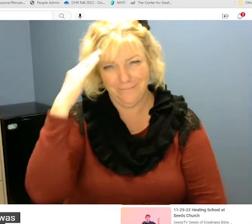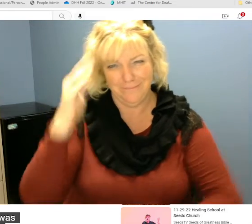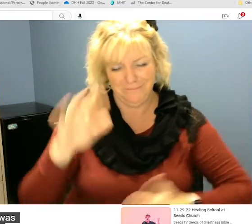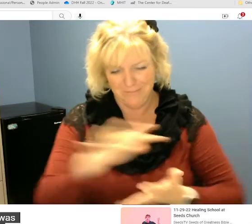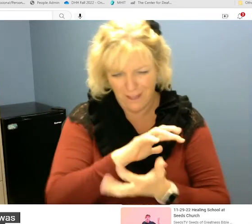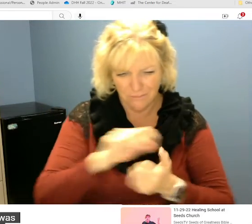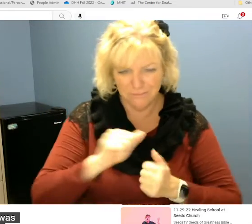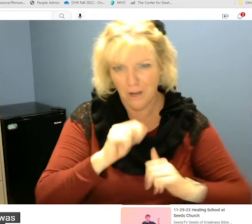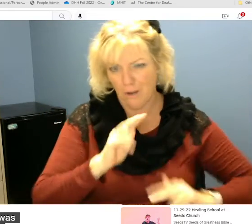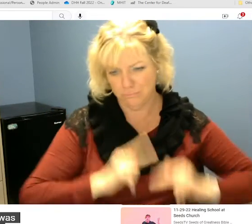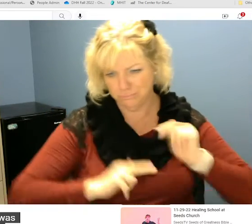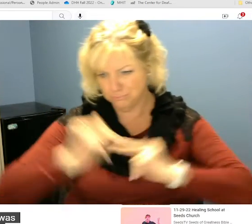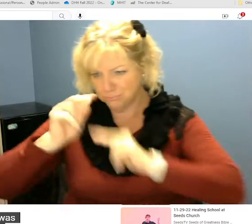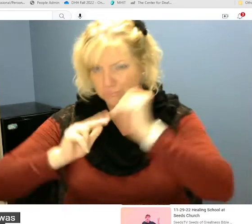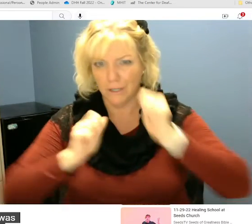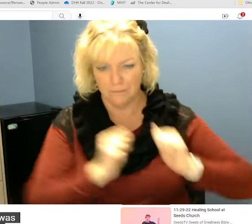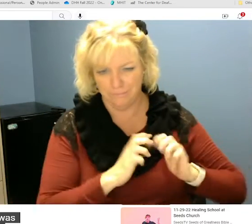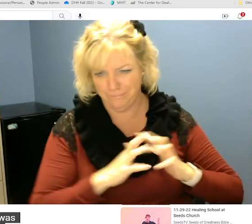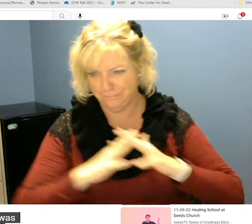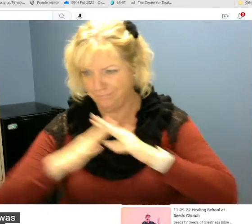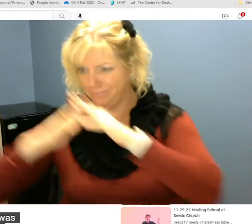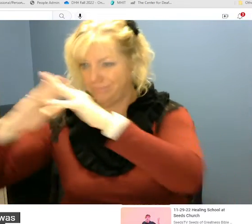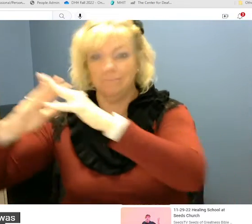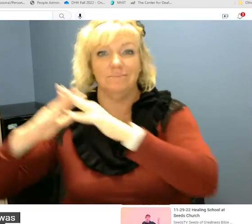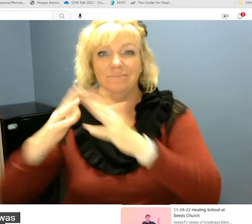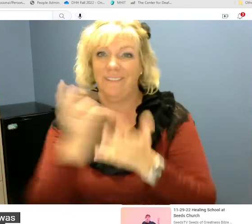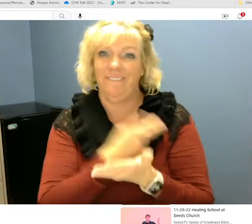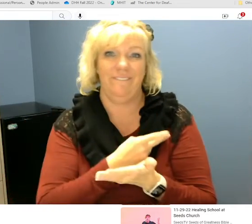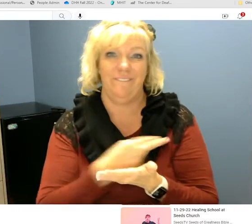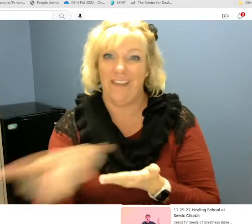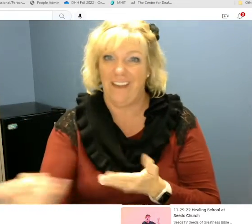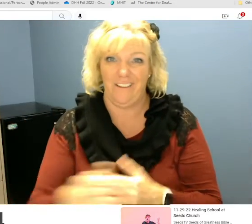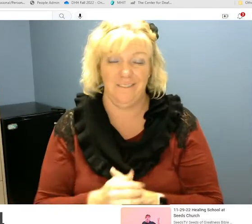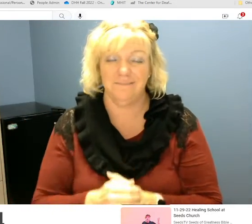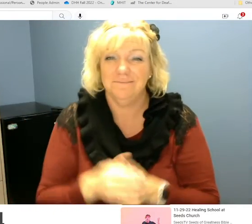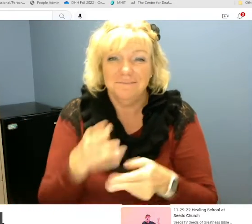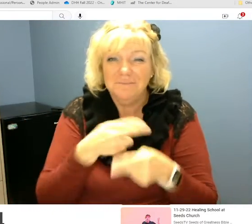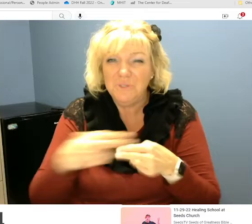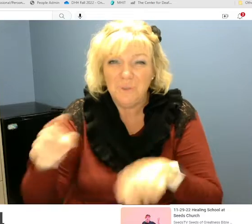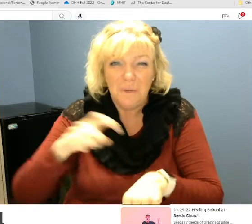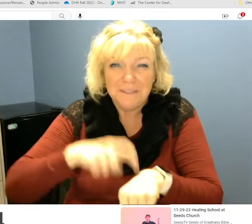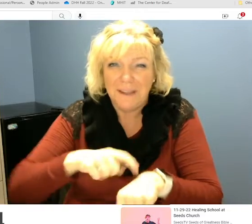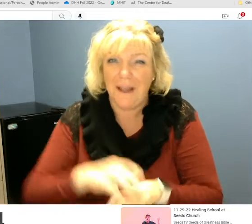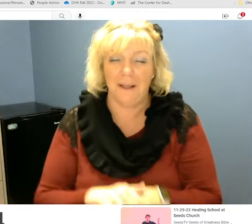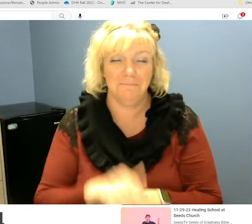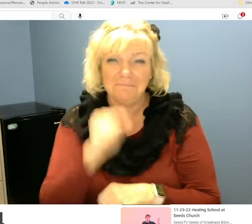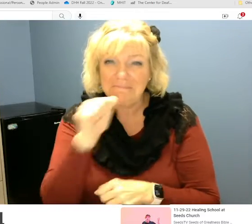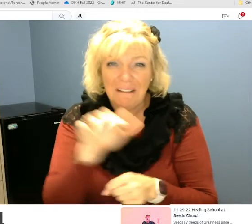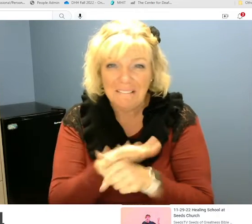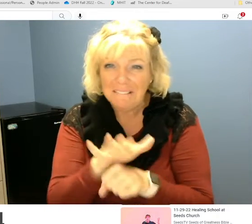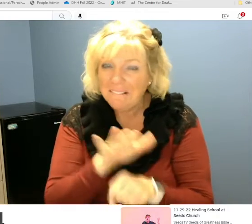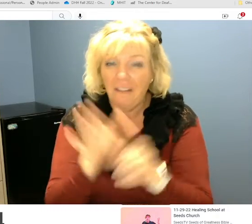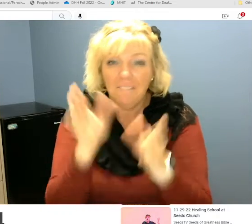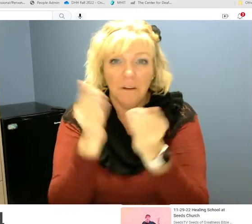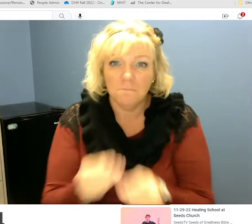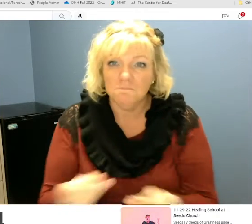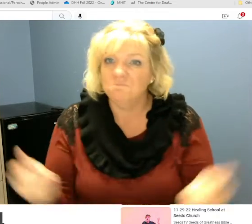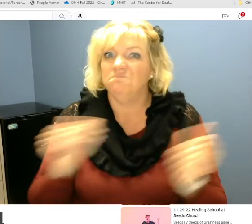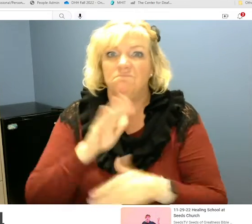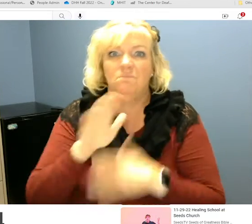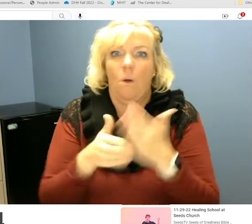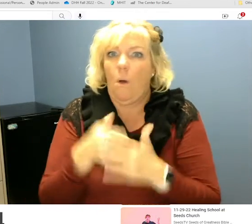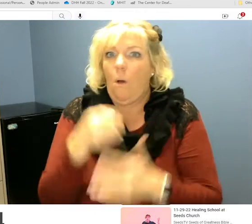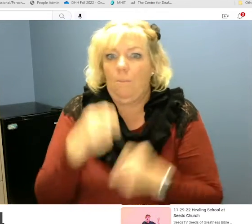a failure. That it was too little. It didn't. We didn't give